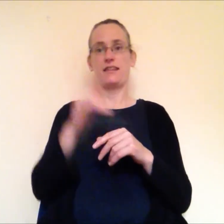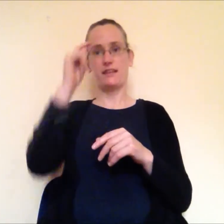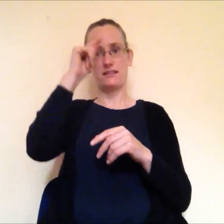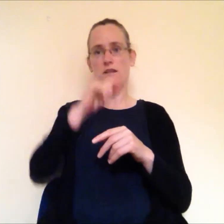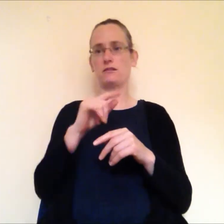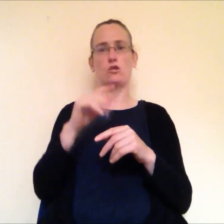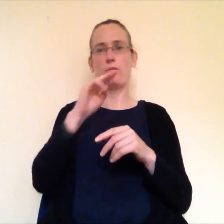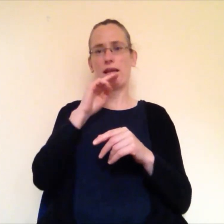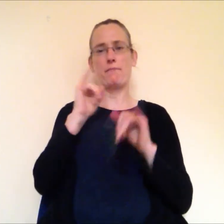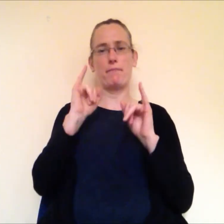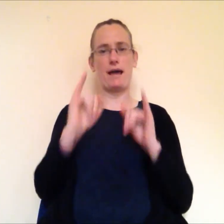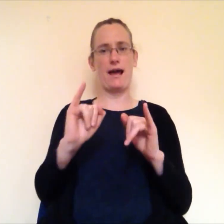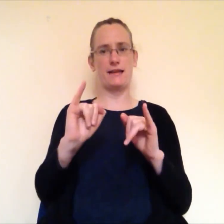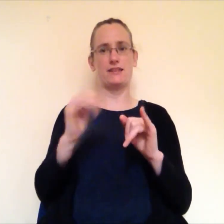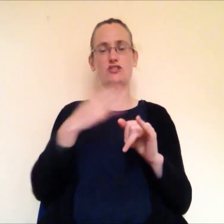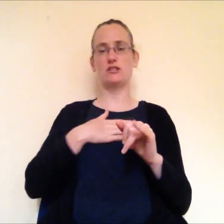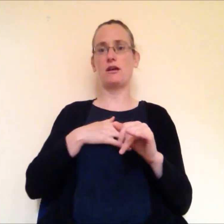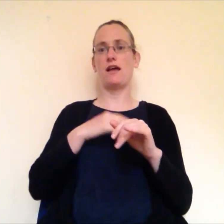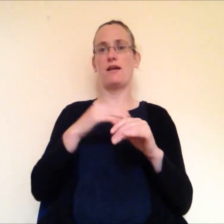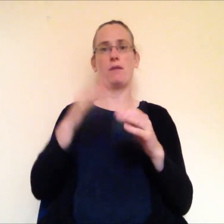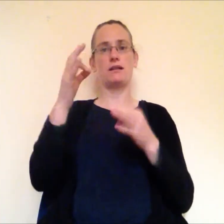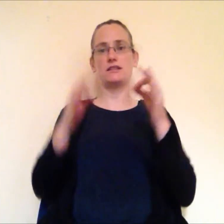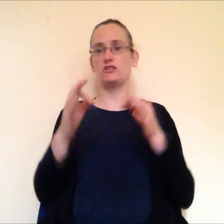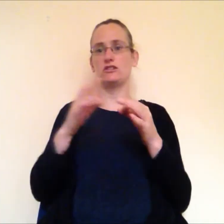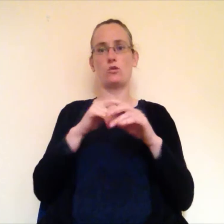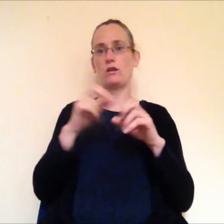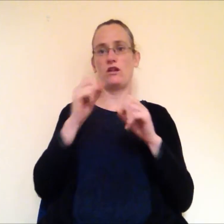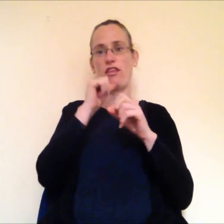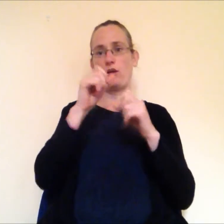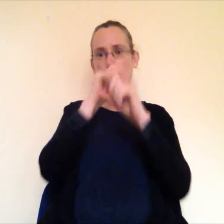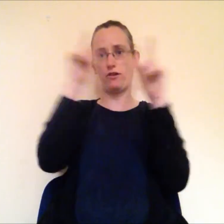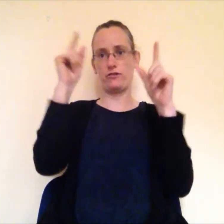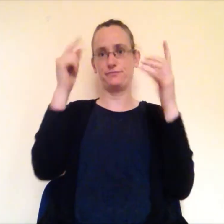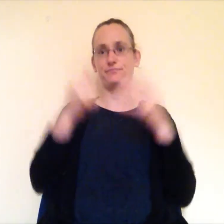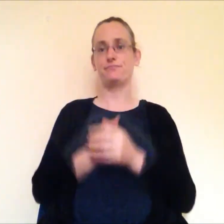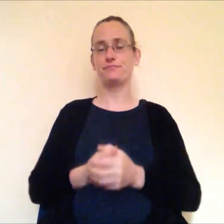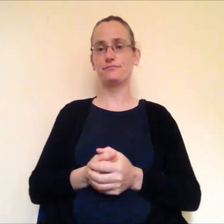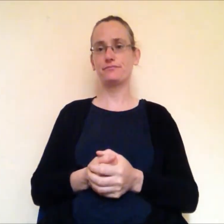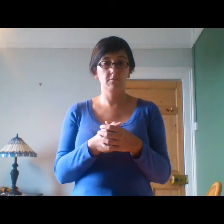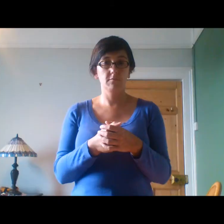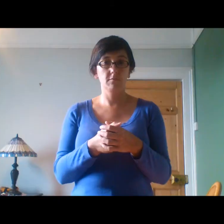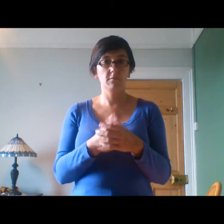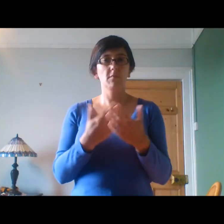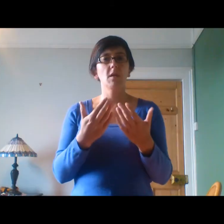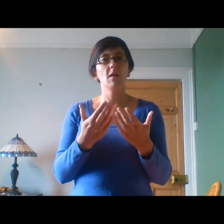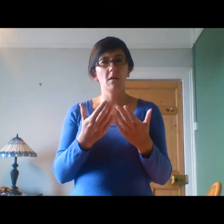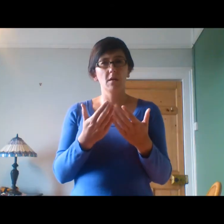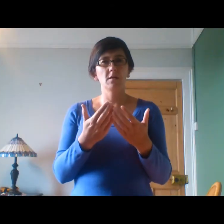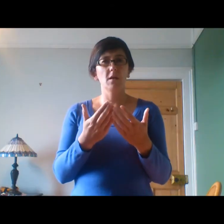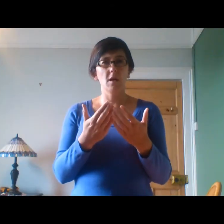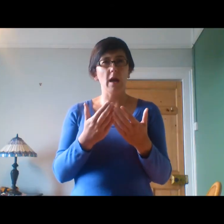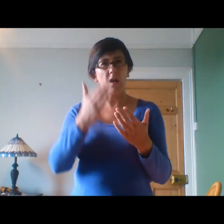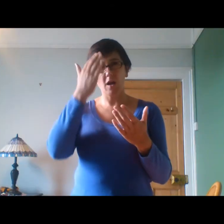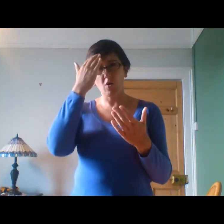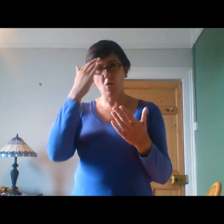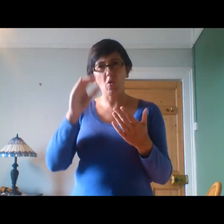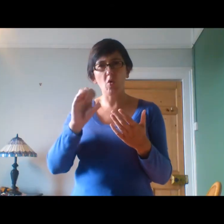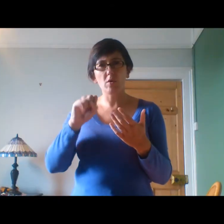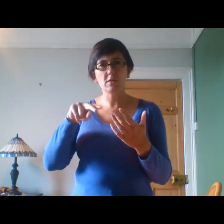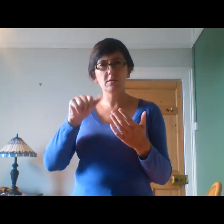Yeah, and I know Senator Daly has written to the Ceann Comhairle requesting. Yeah, and I know Senator Daly has written to